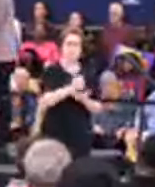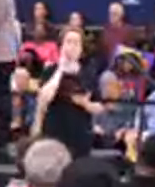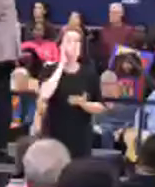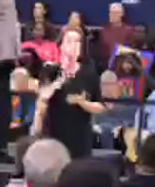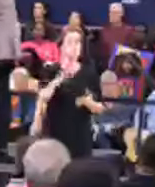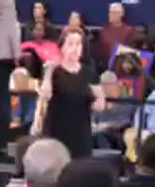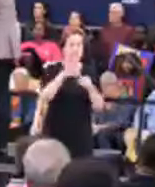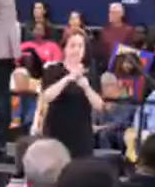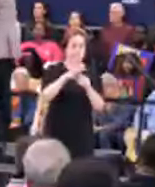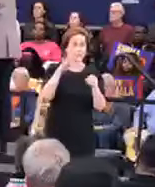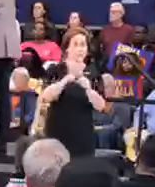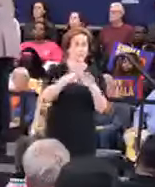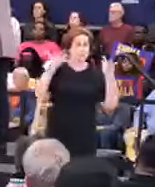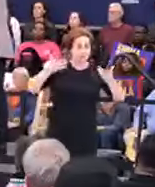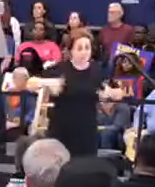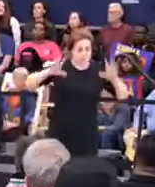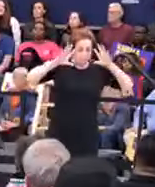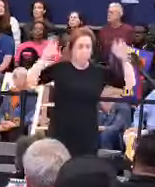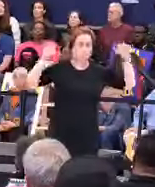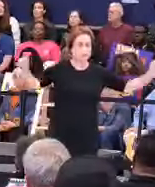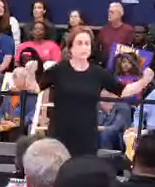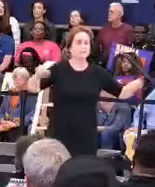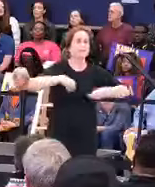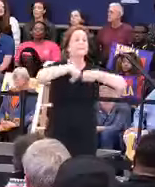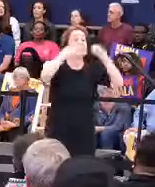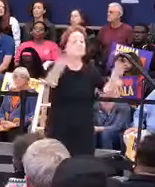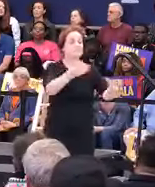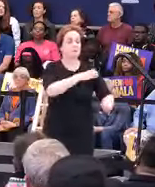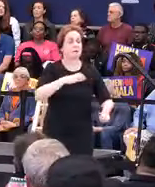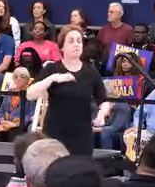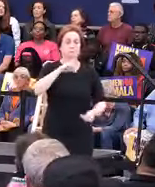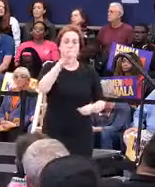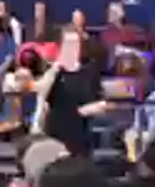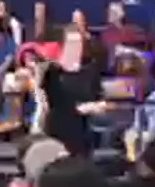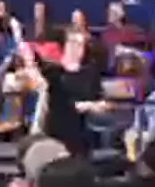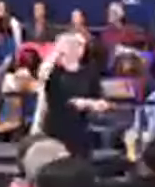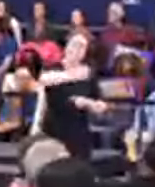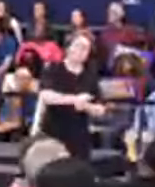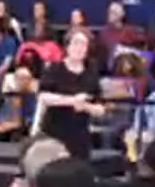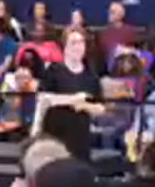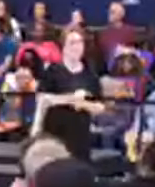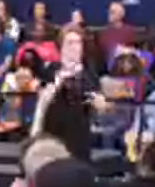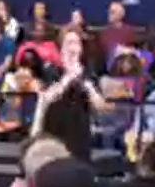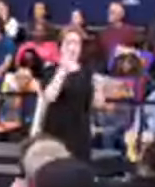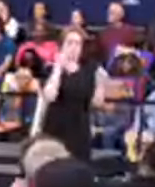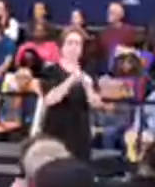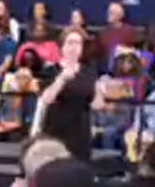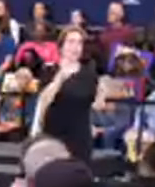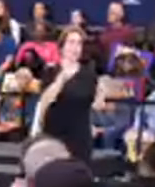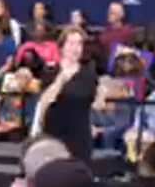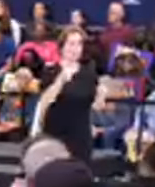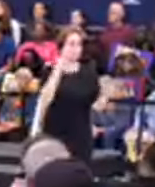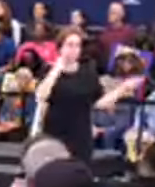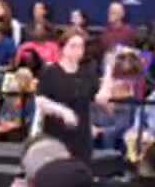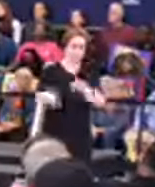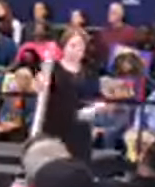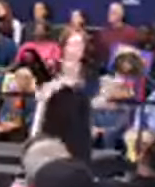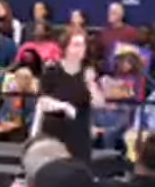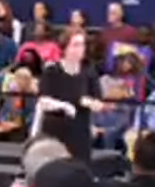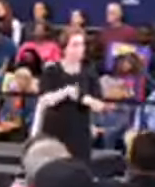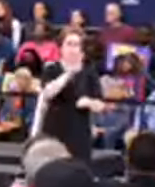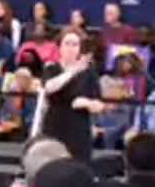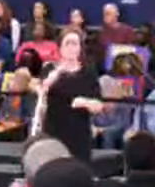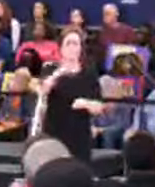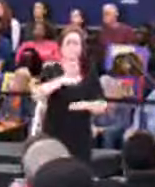get elected and give then the United States Congress 100 days to pull their act together on this and put a bill on my desk